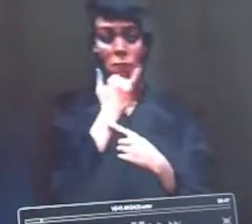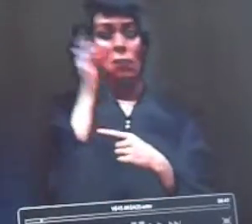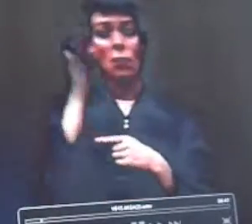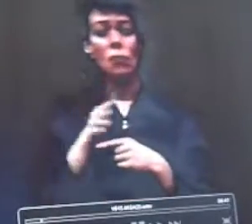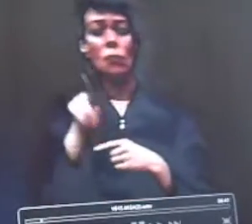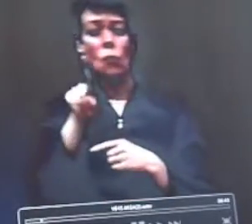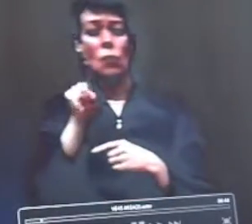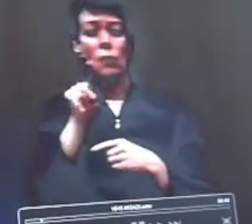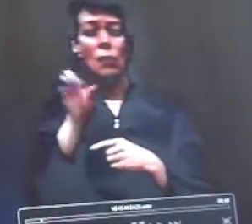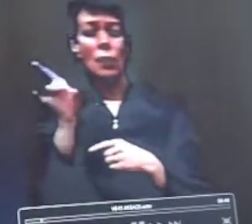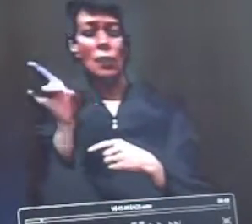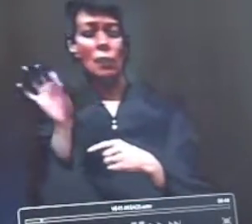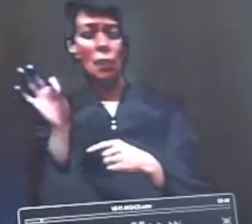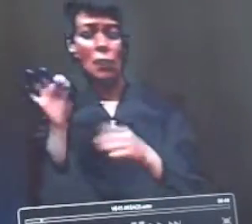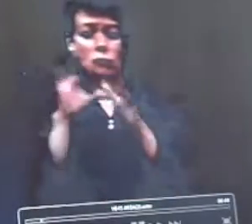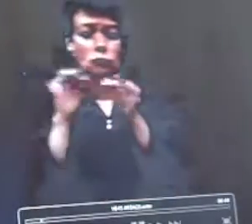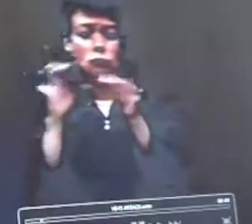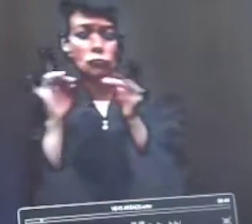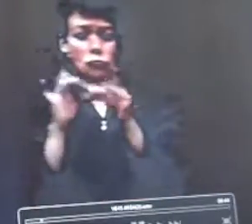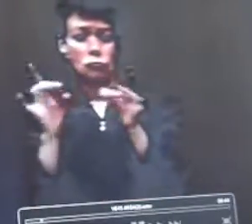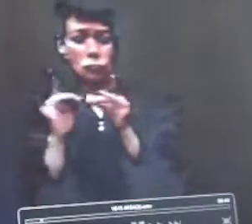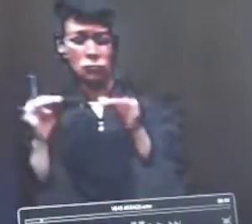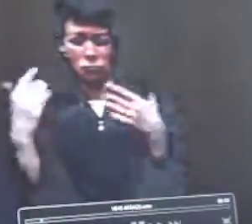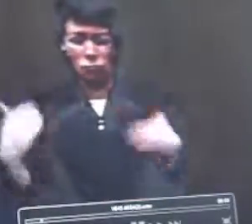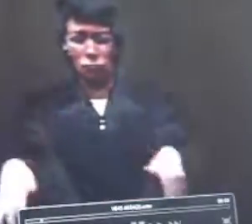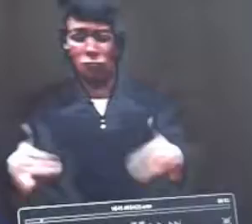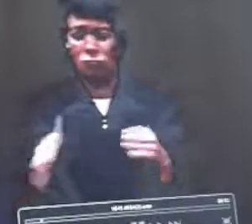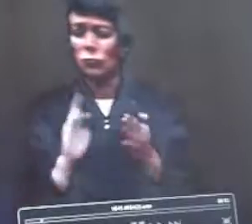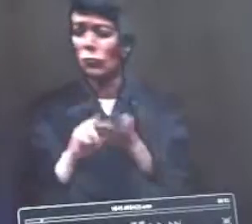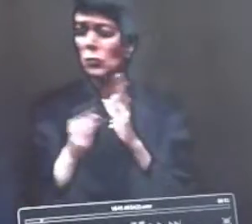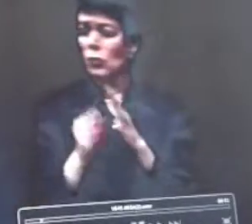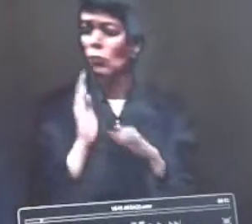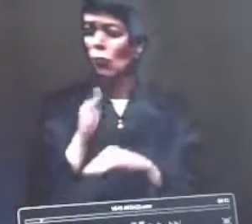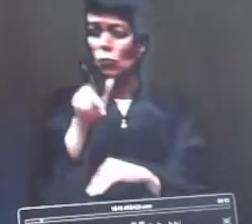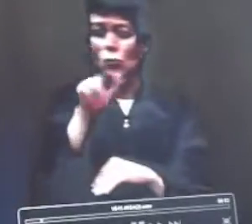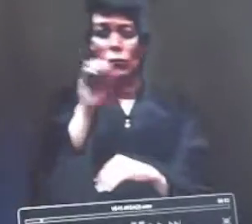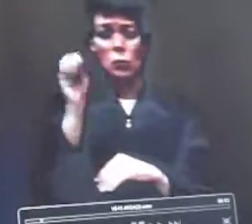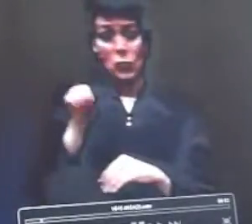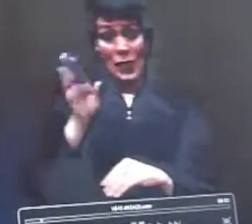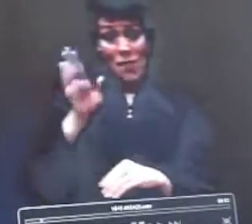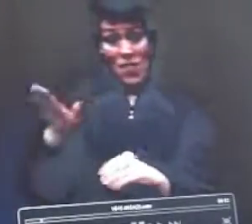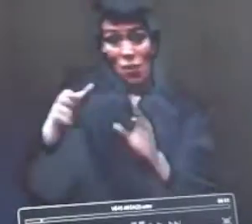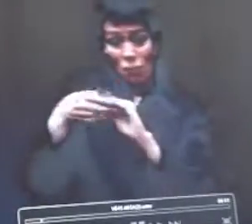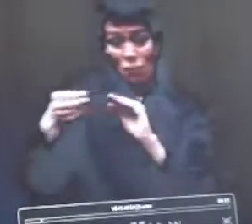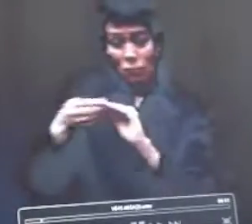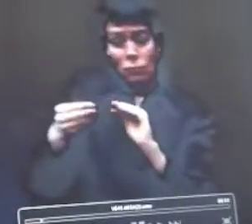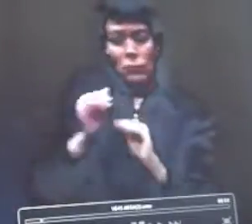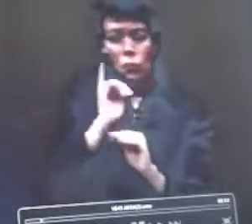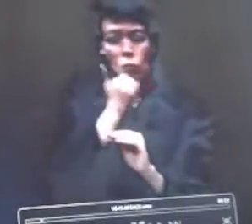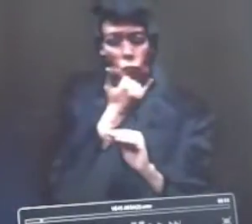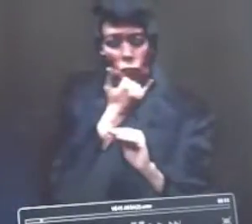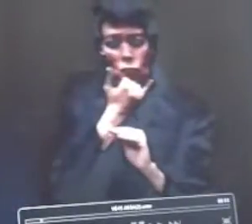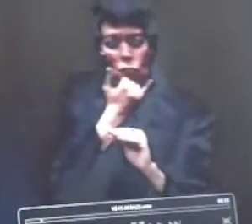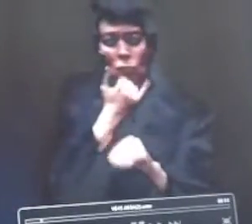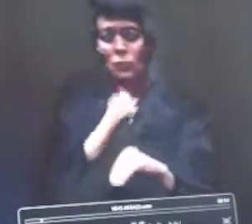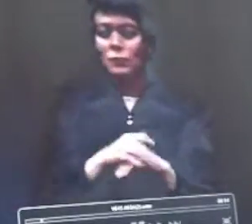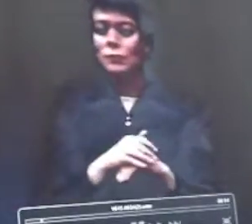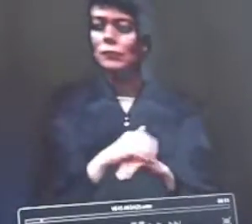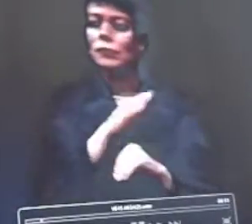39 errors out of 189 statements. That means over 20% of their story was